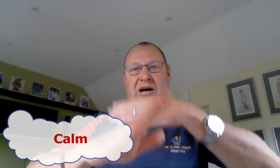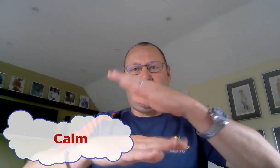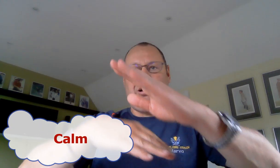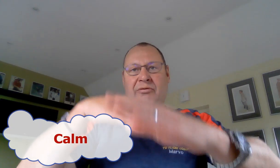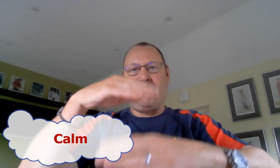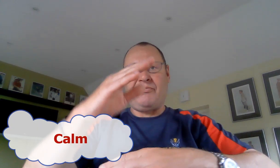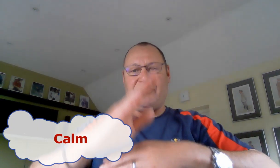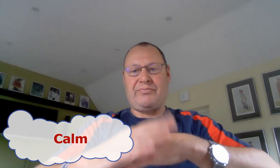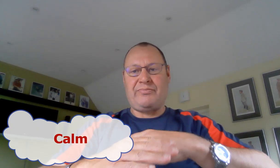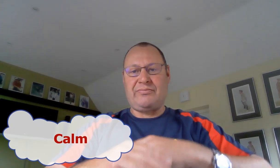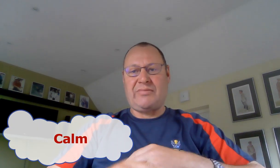Calm.